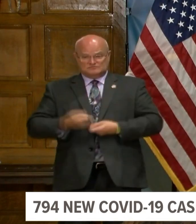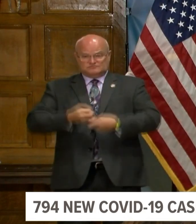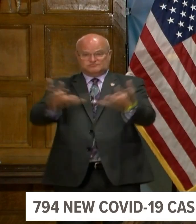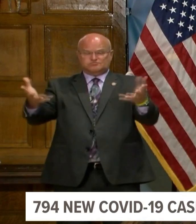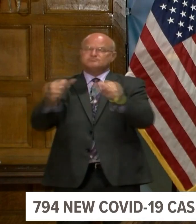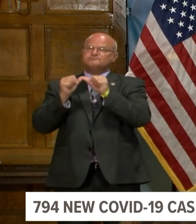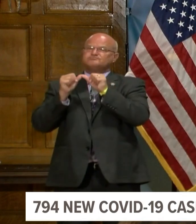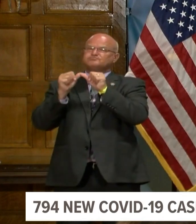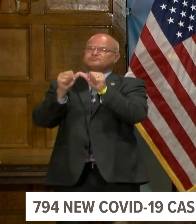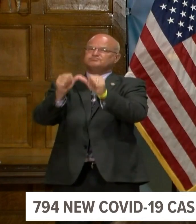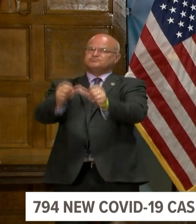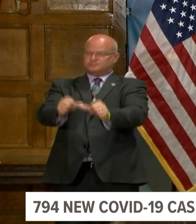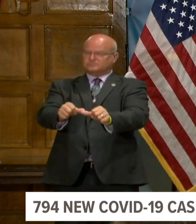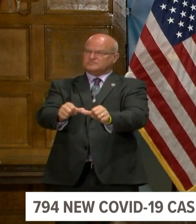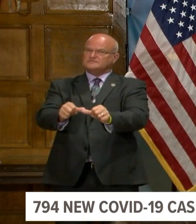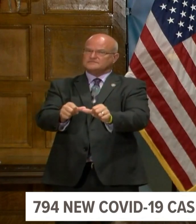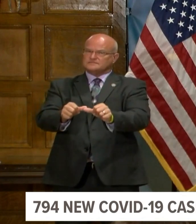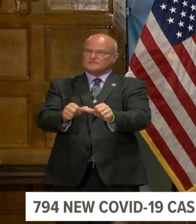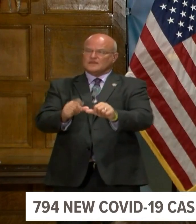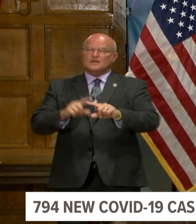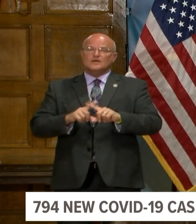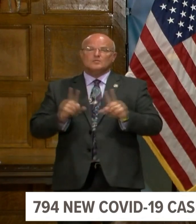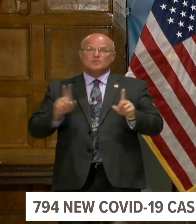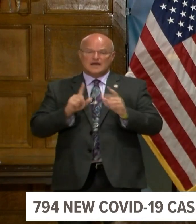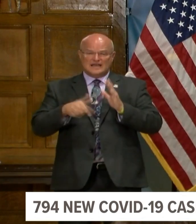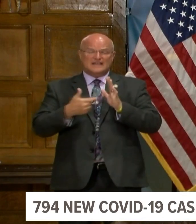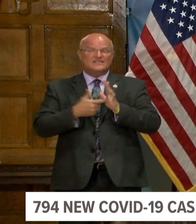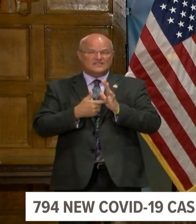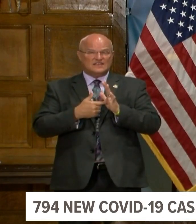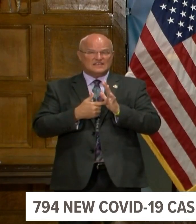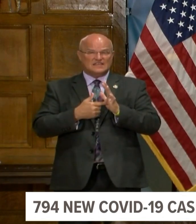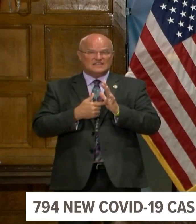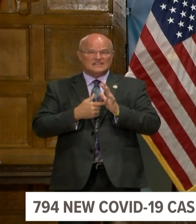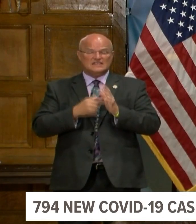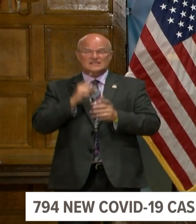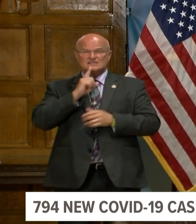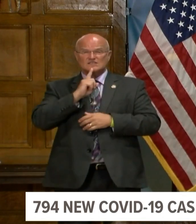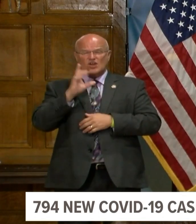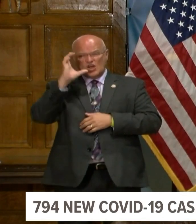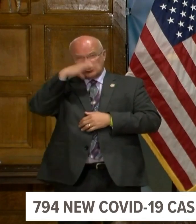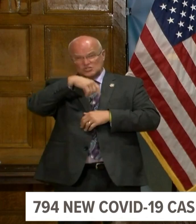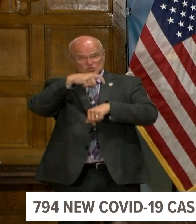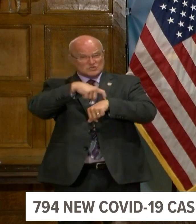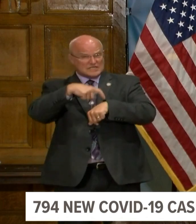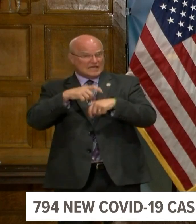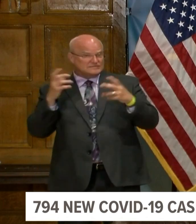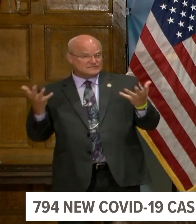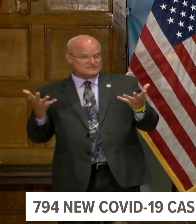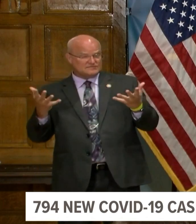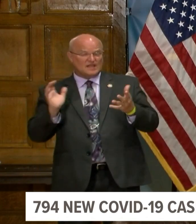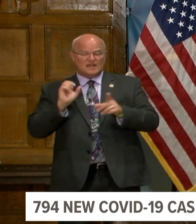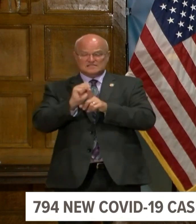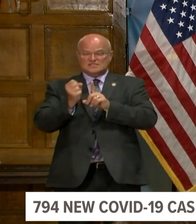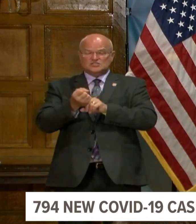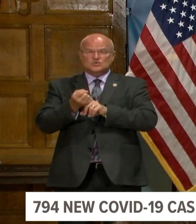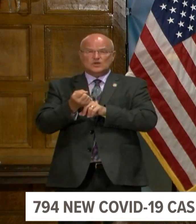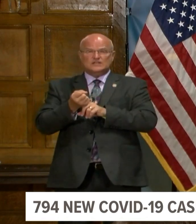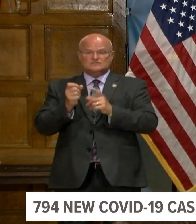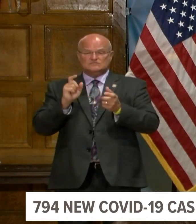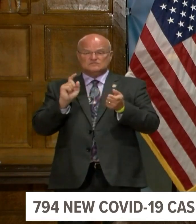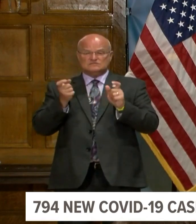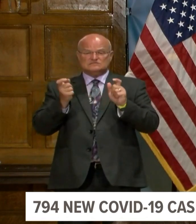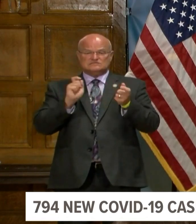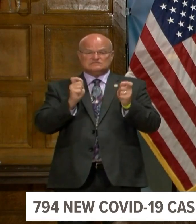been consistent and coherent. But these are unusual times. Our situation is